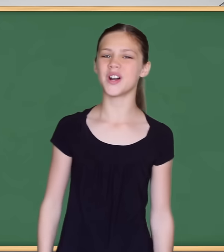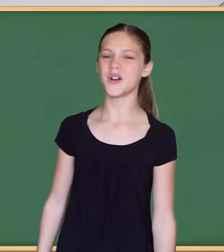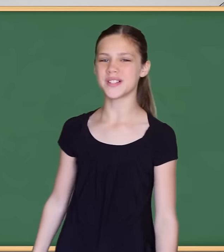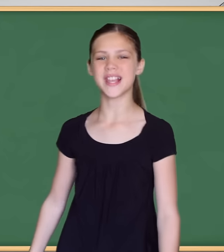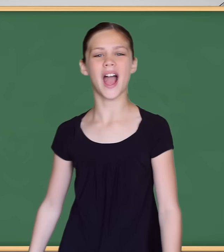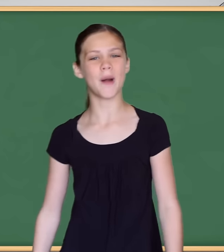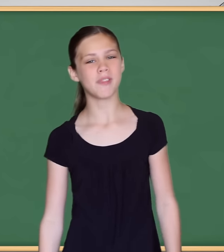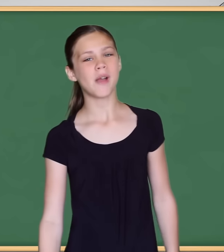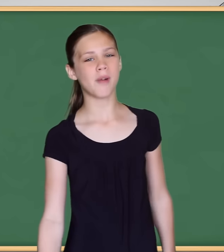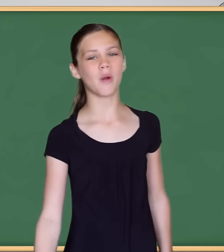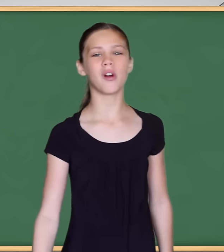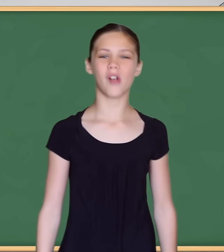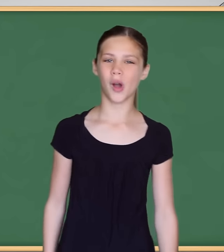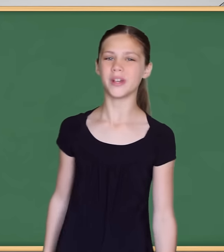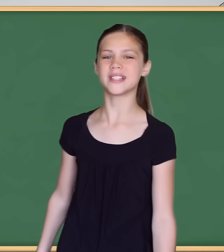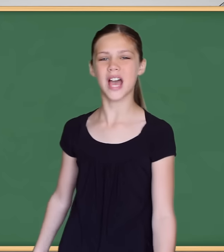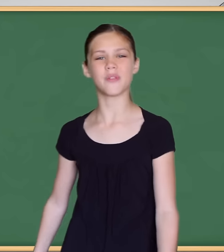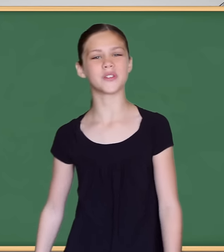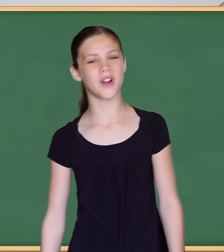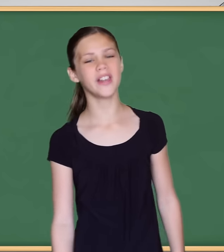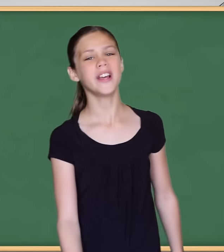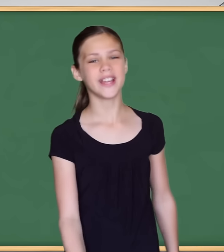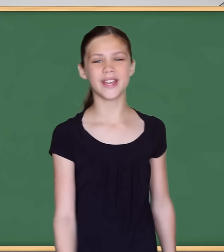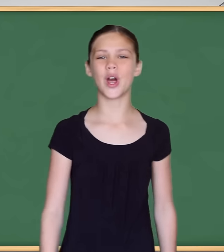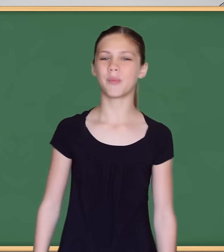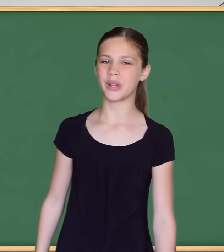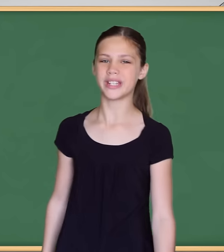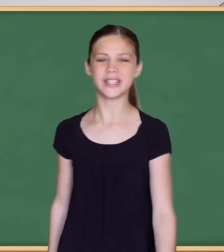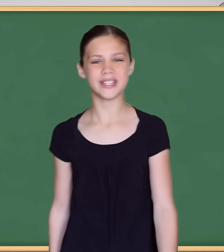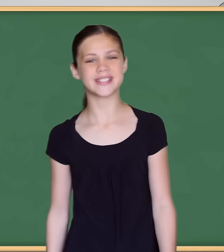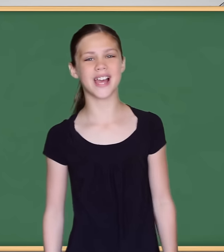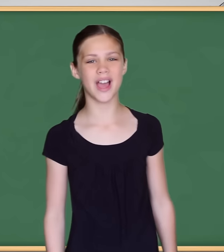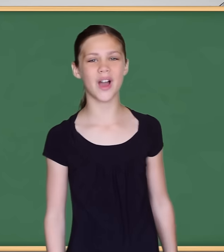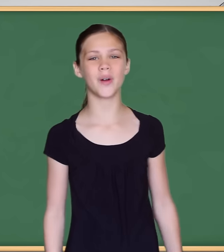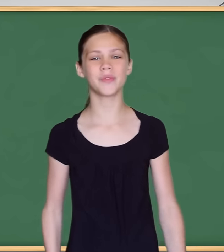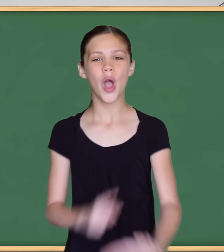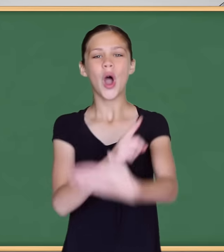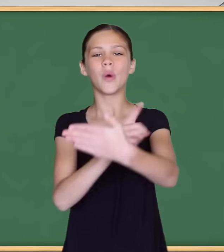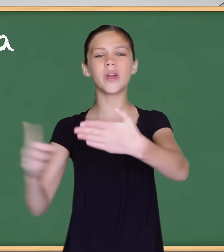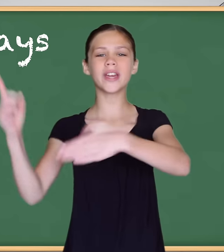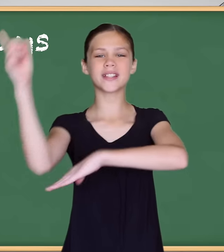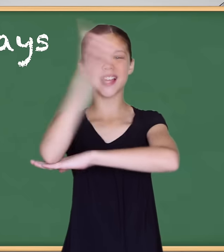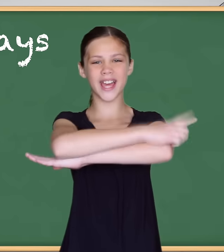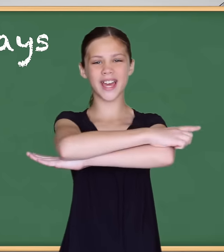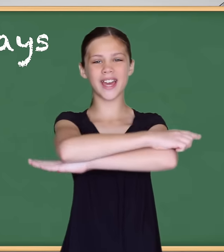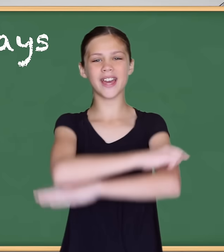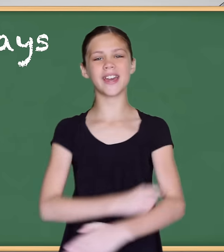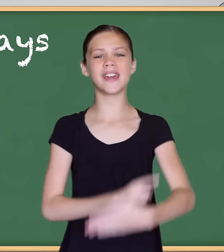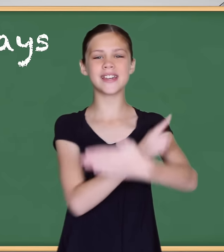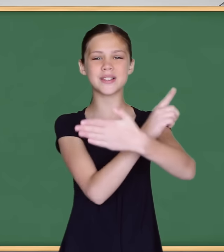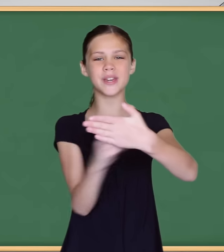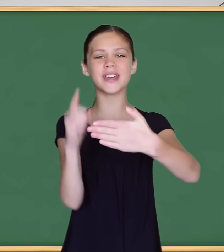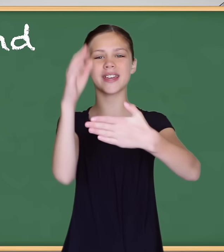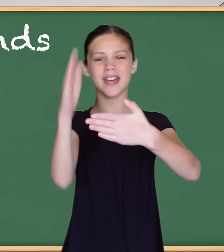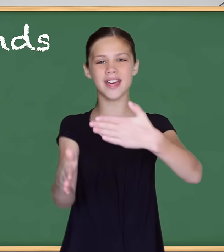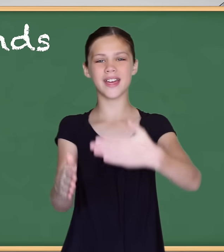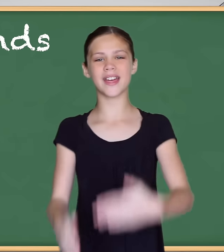goes down. But we're always having fun in our pretty town. Weekdays, weekends,